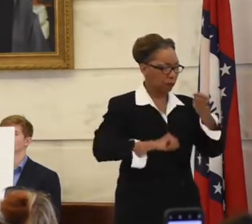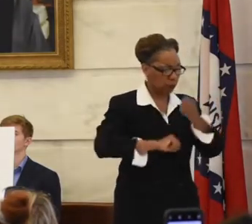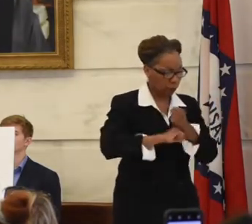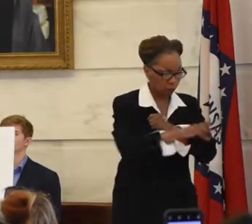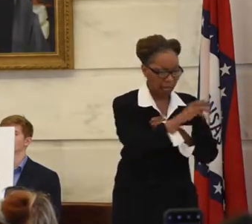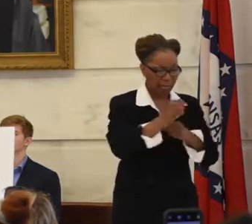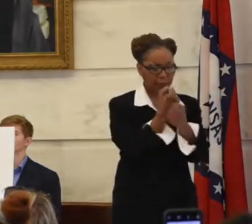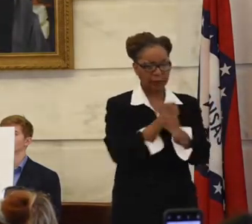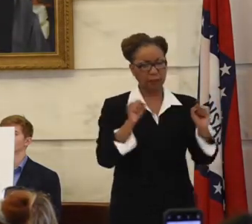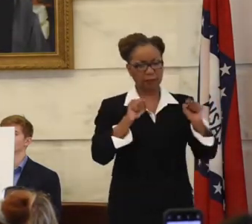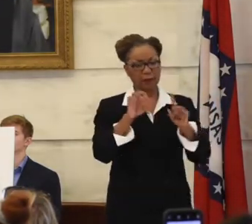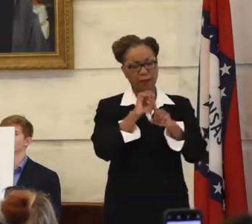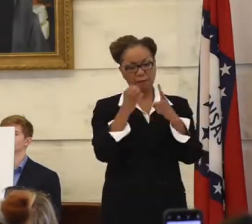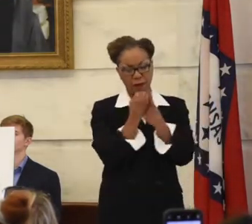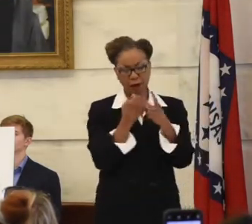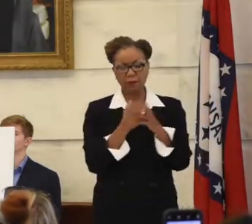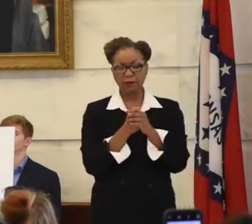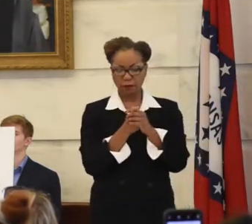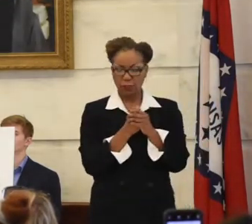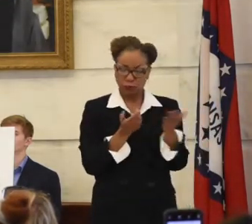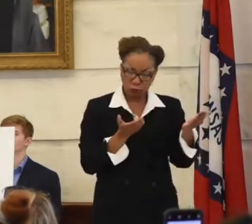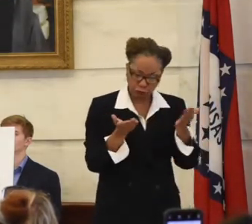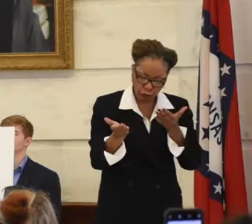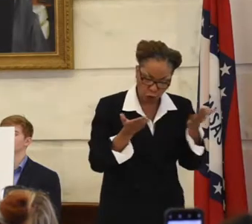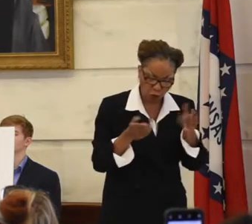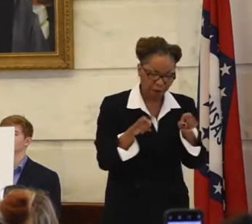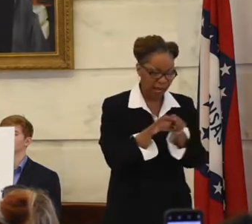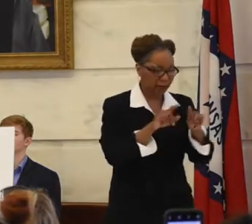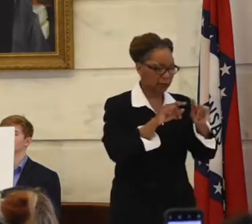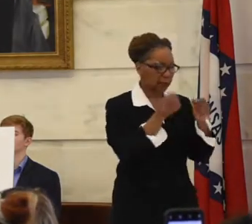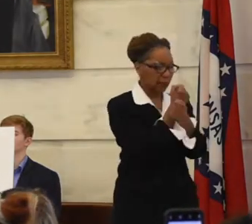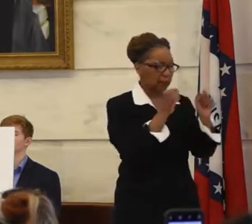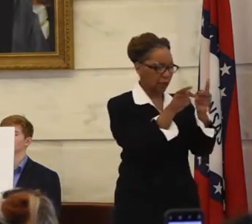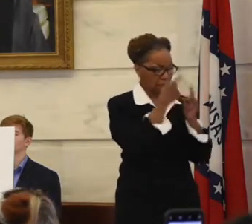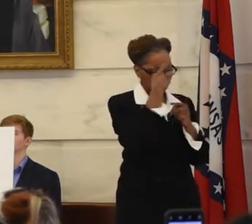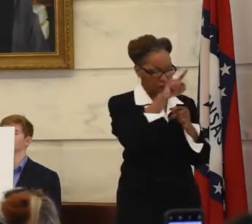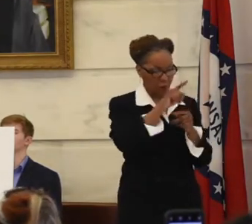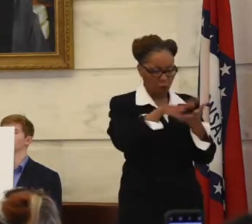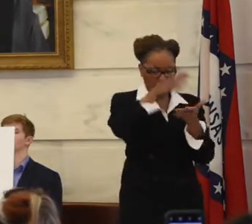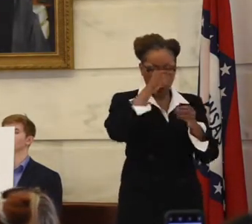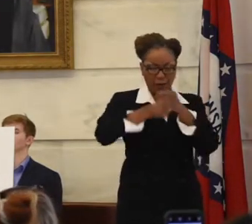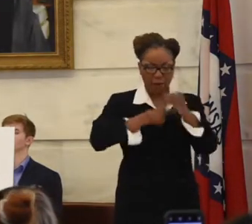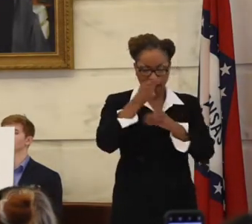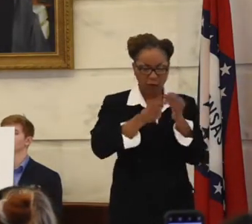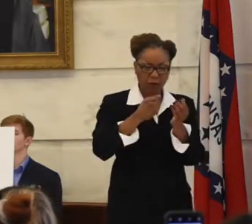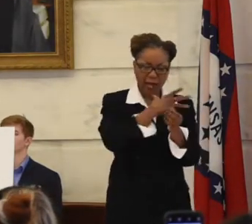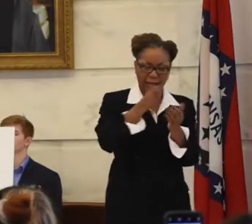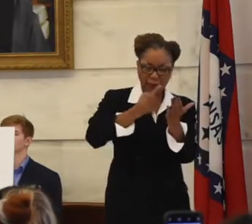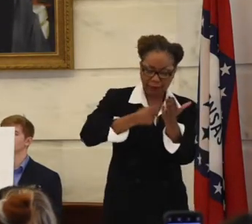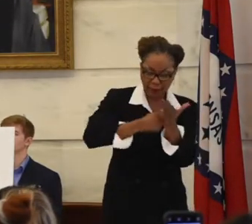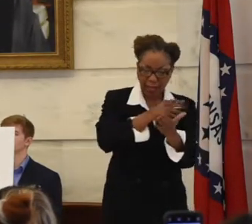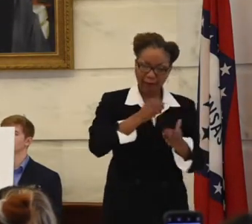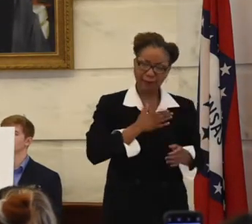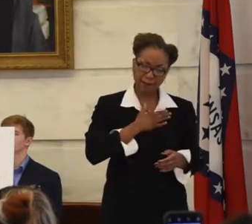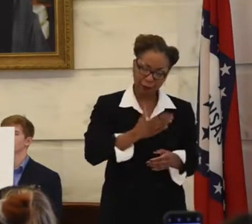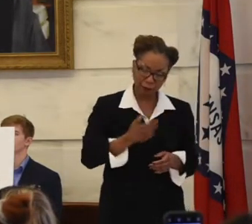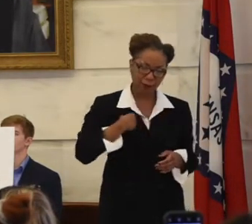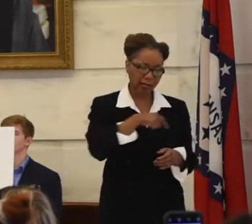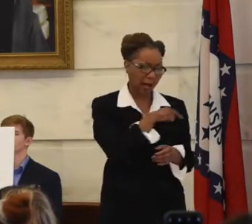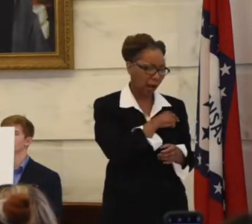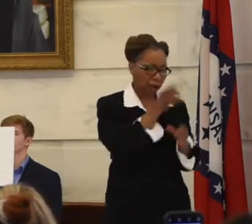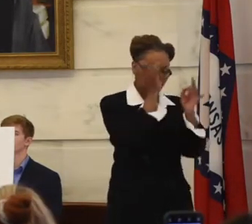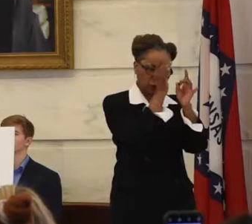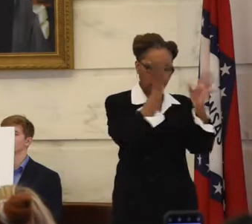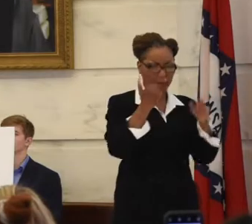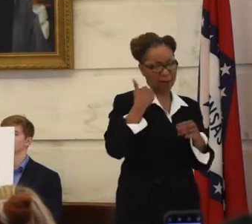and secure environments to serve as safe places for learning about, discussing, and acknowledging our